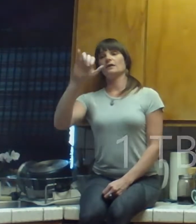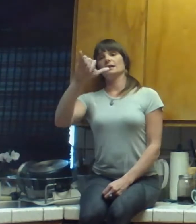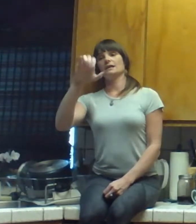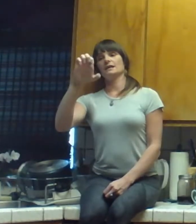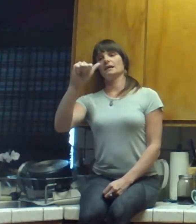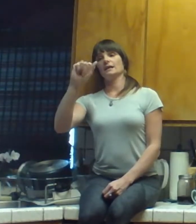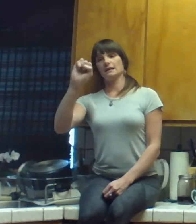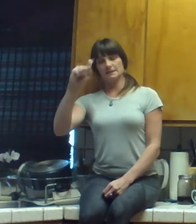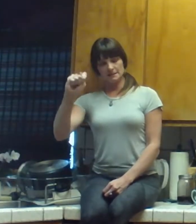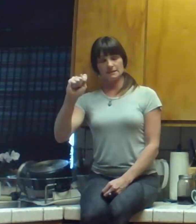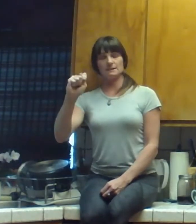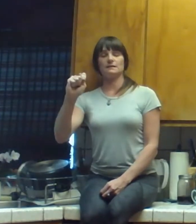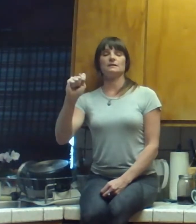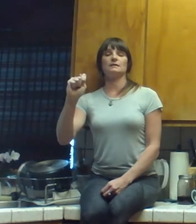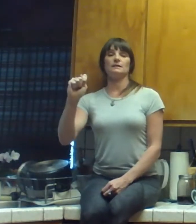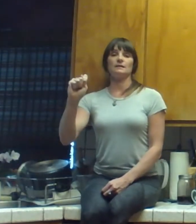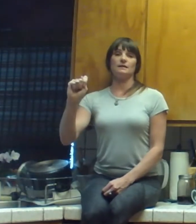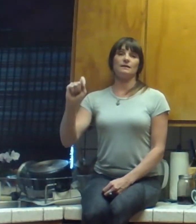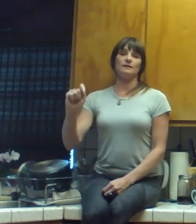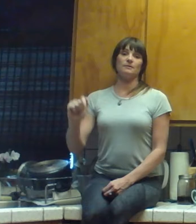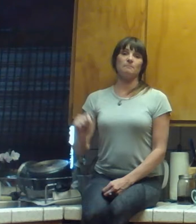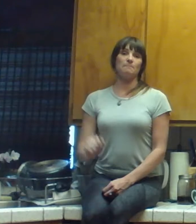Add that right to the flour.